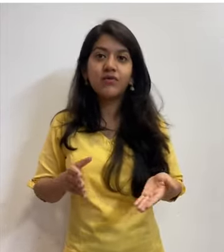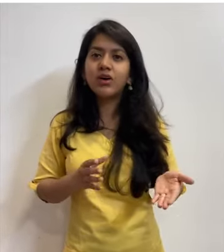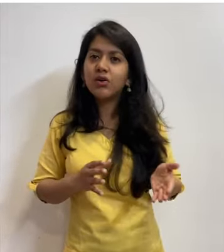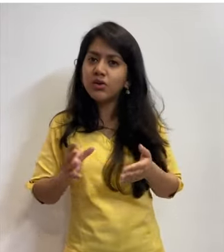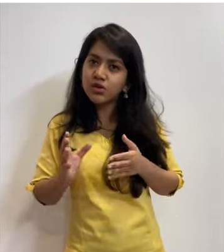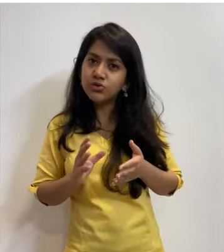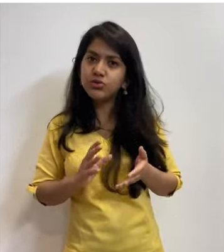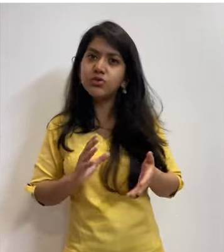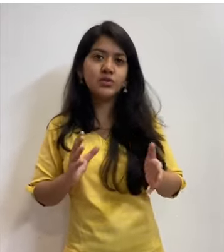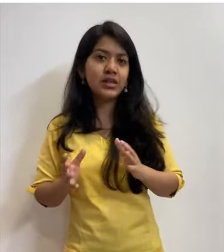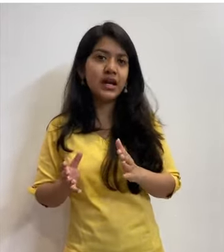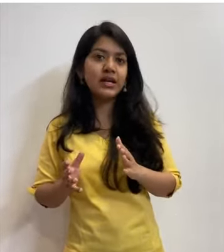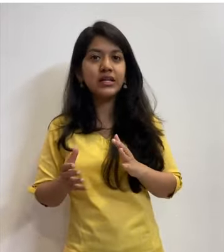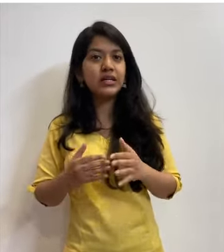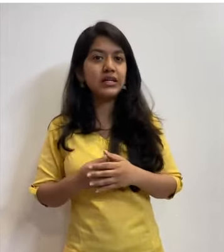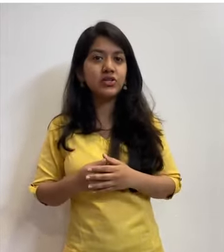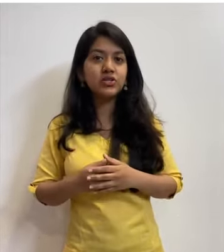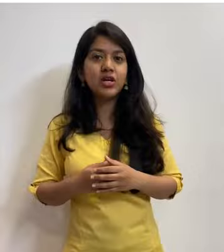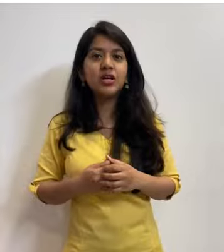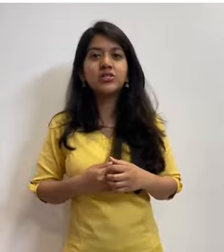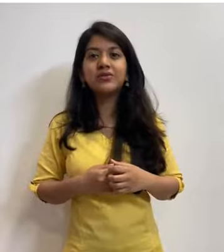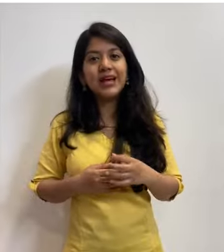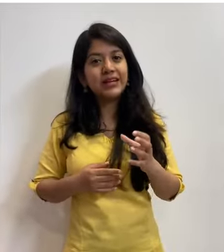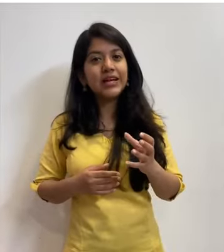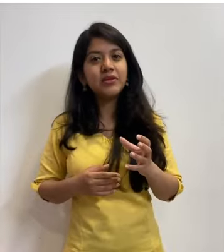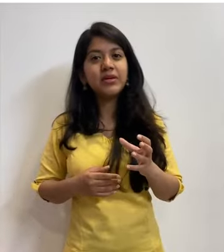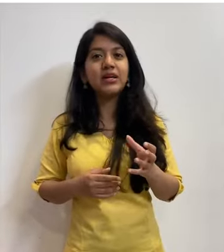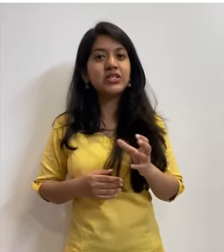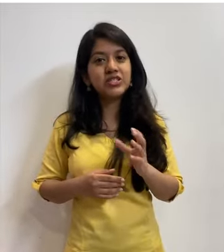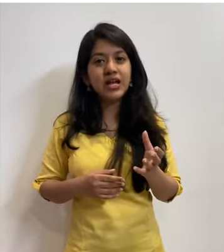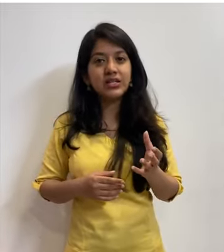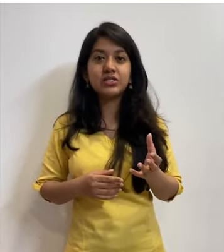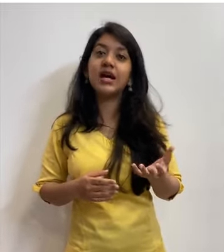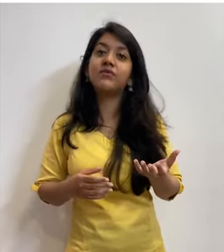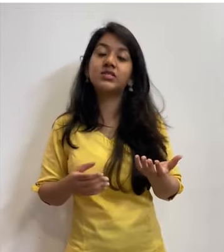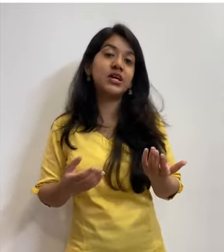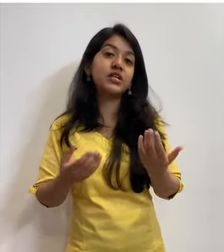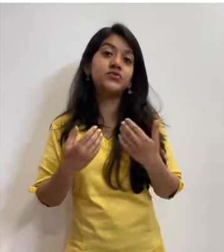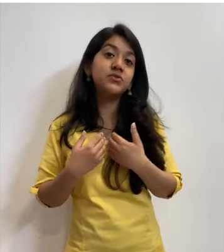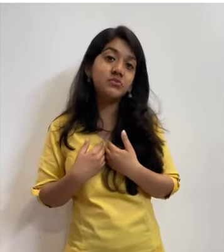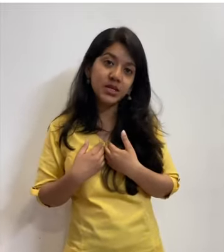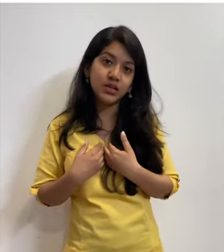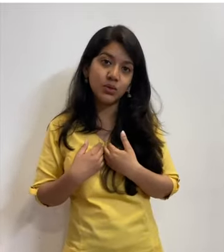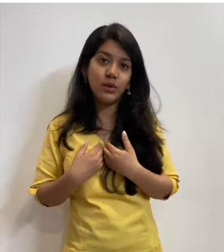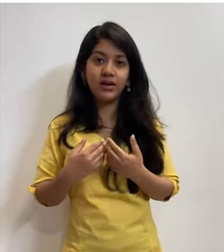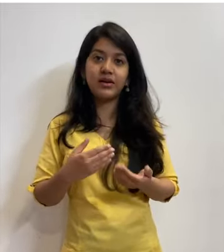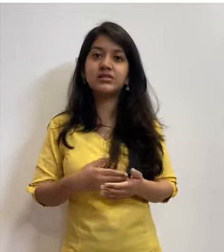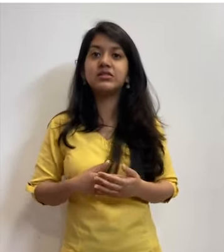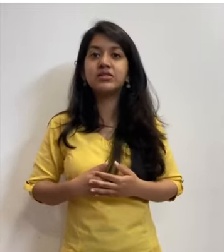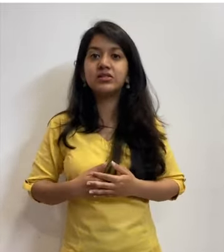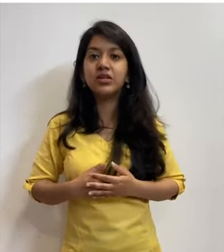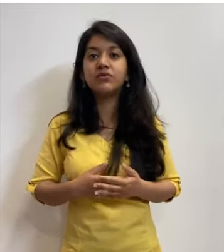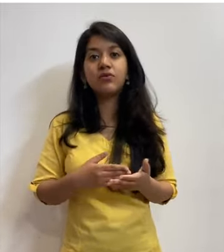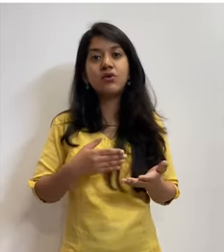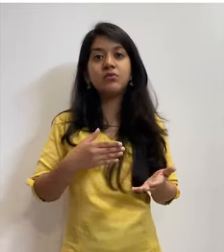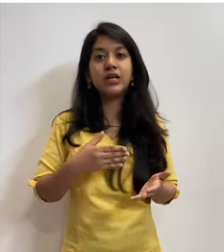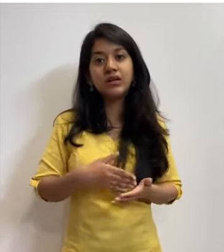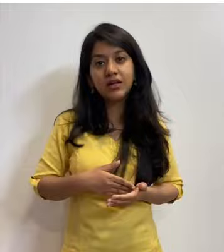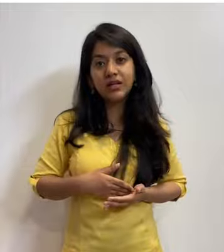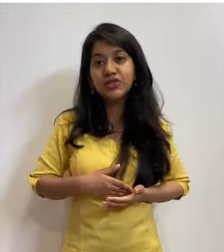not used to doing that in English, so that can be a challenge. That was a challenge for me while transitioning from English to